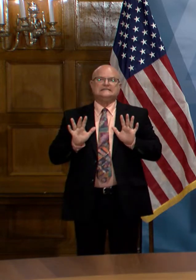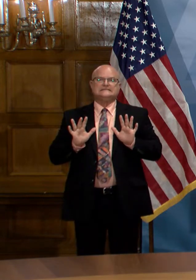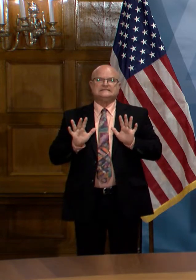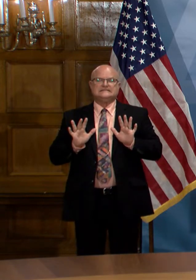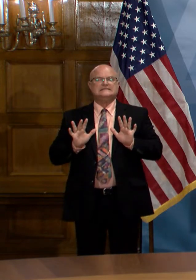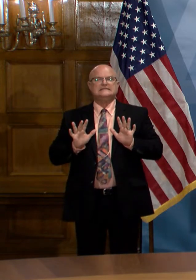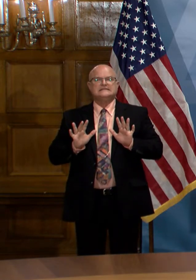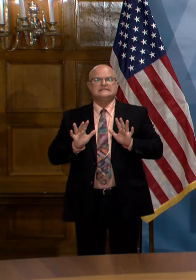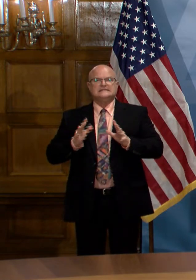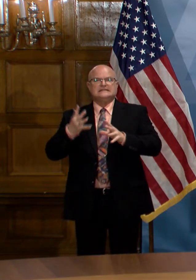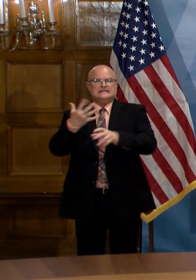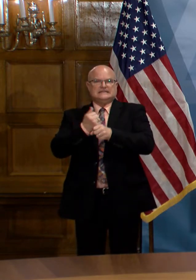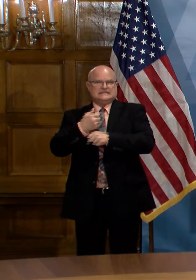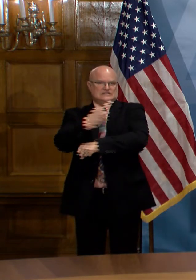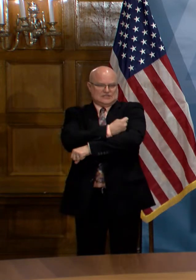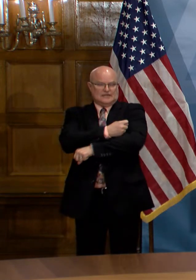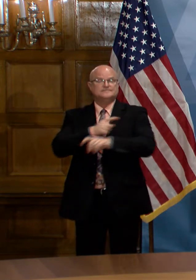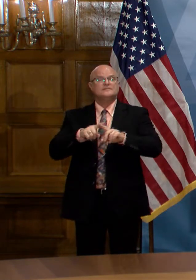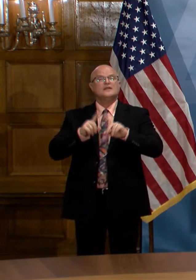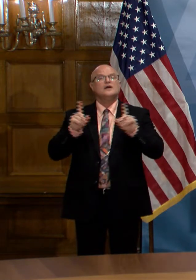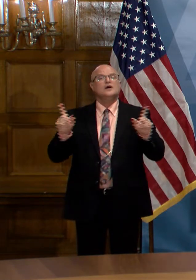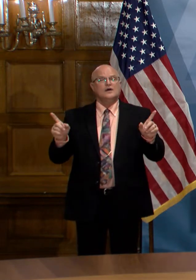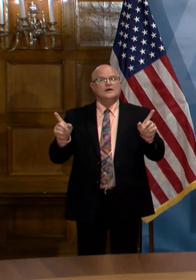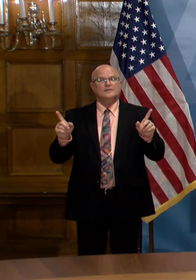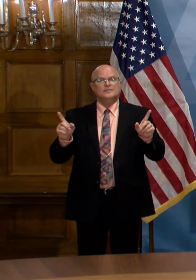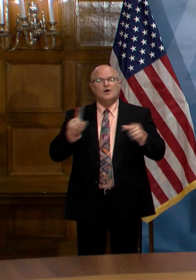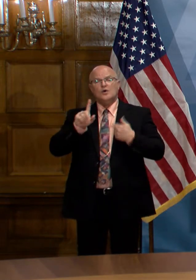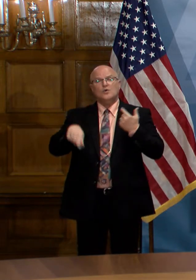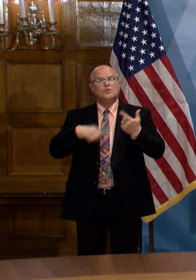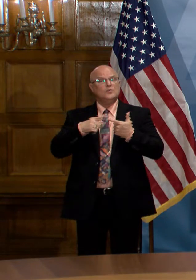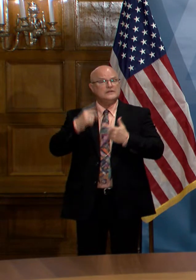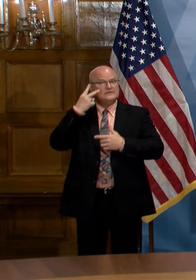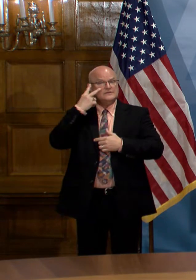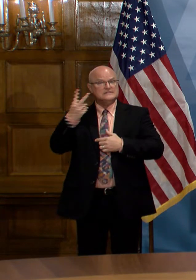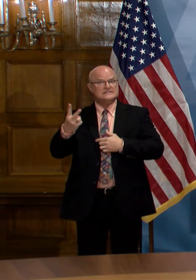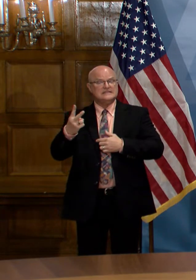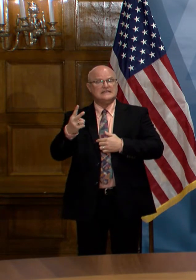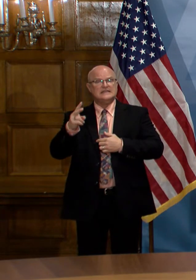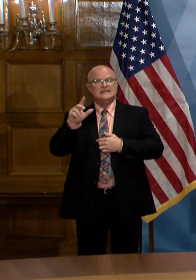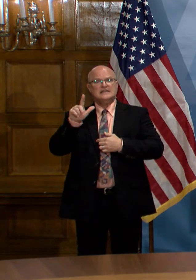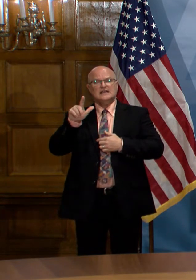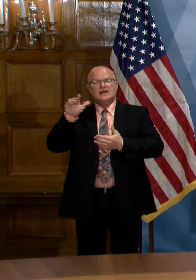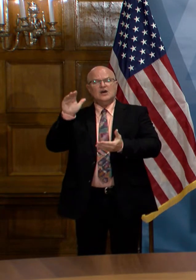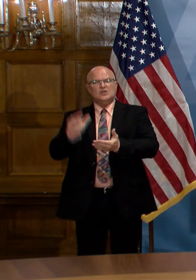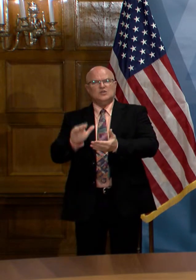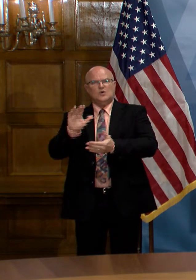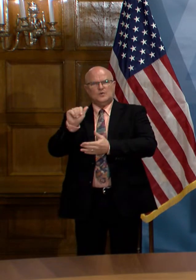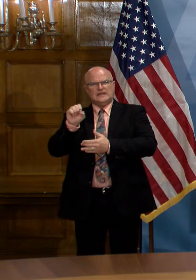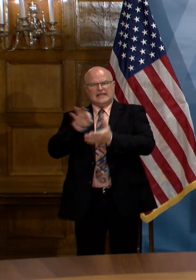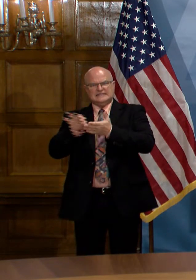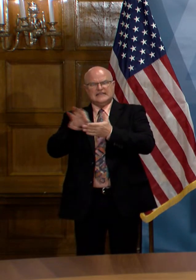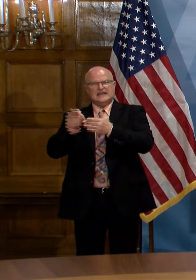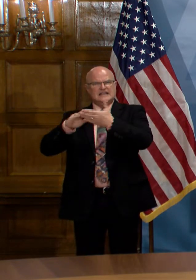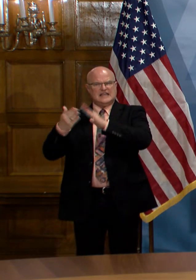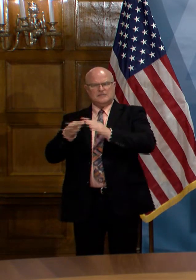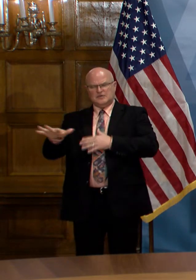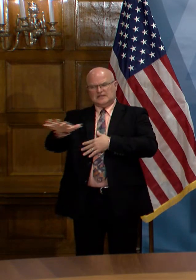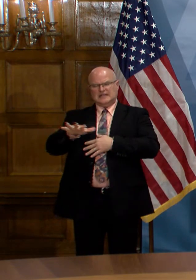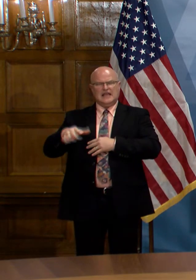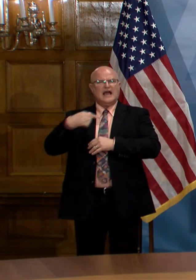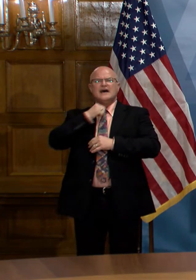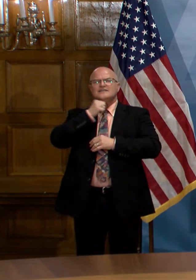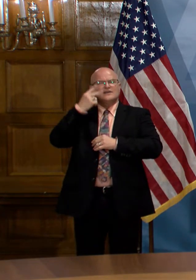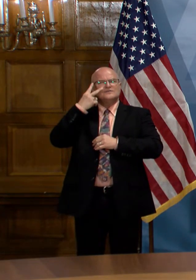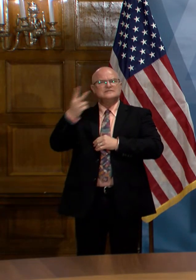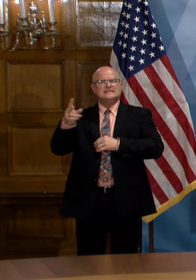is a hesitancy, but whenever you see a lower case count in a community, I think they do